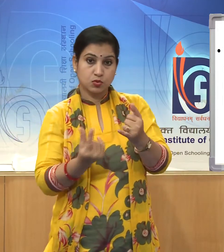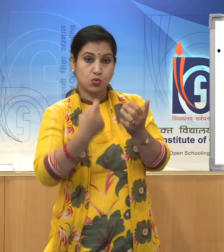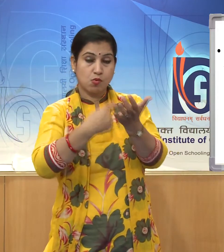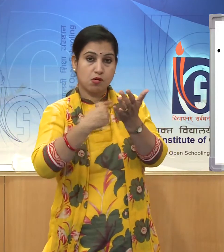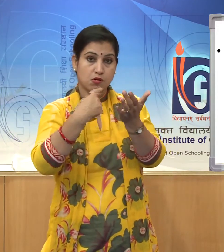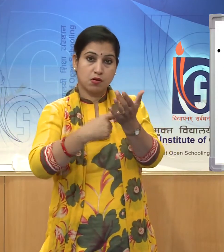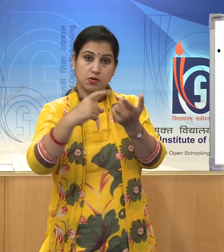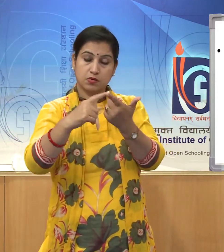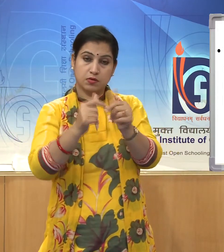considered